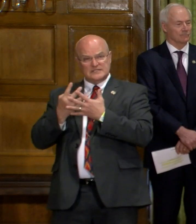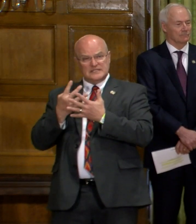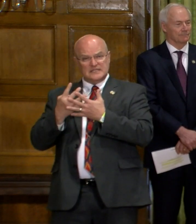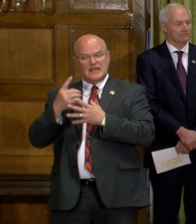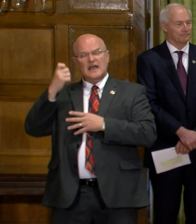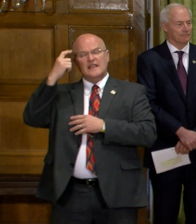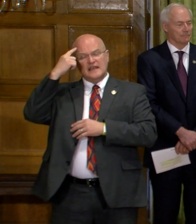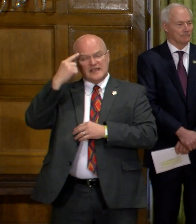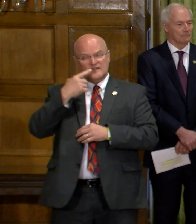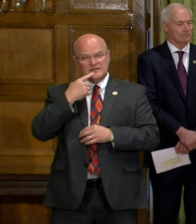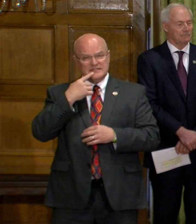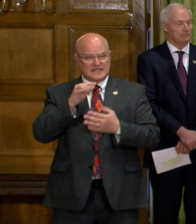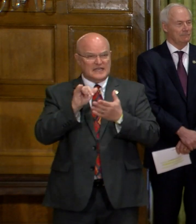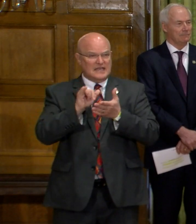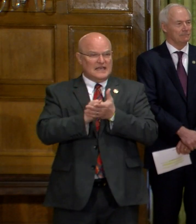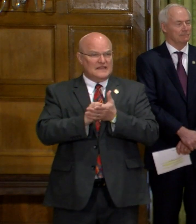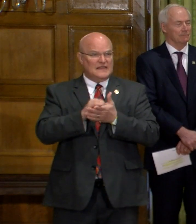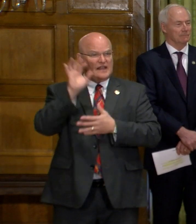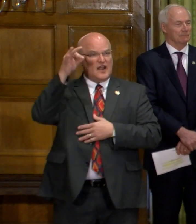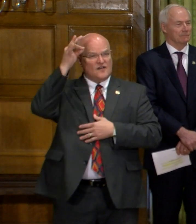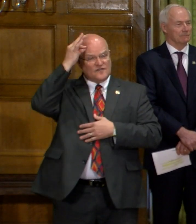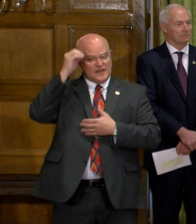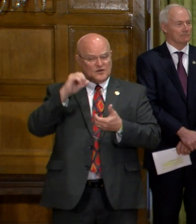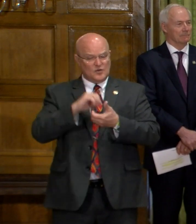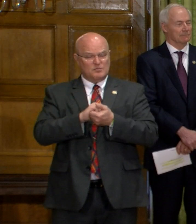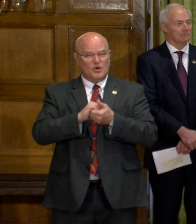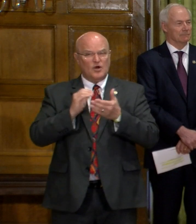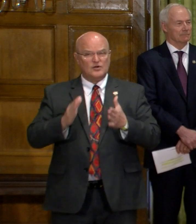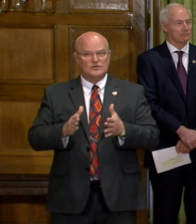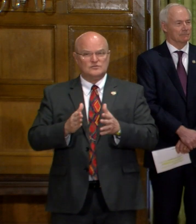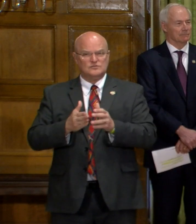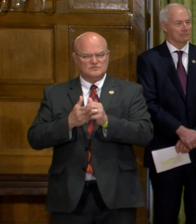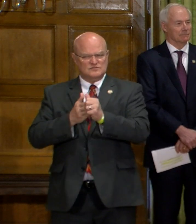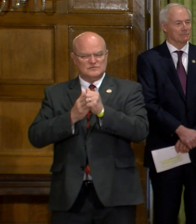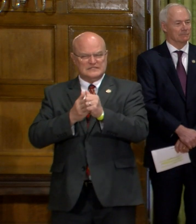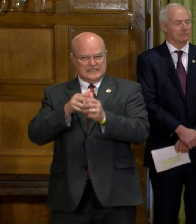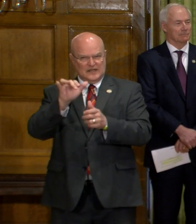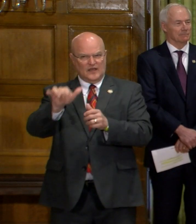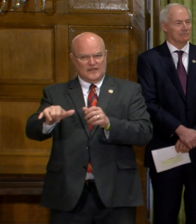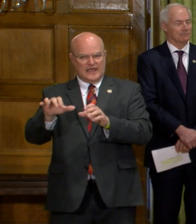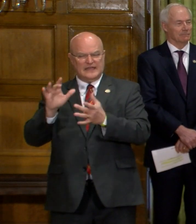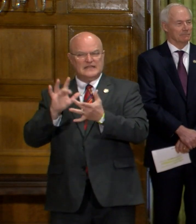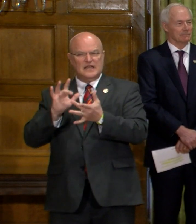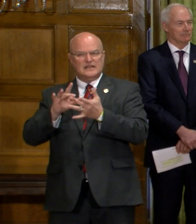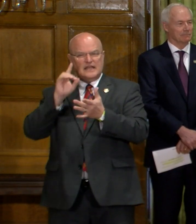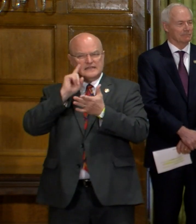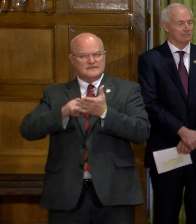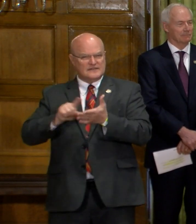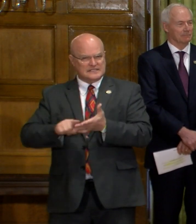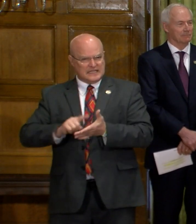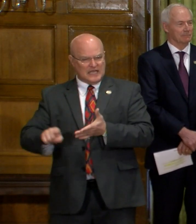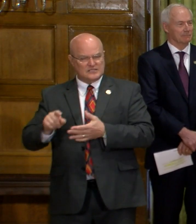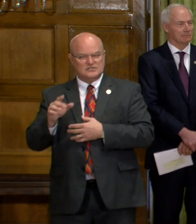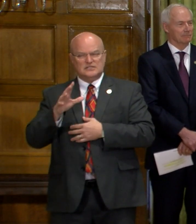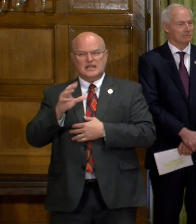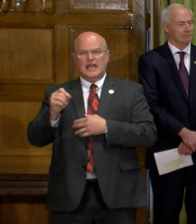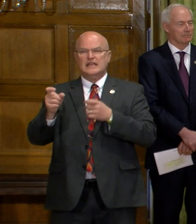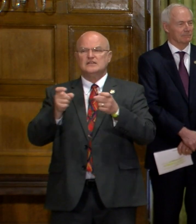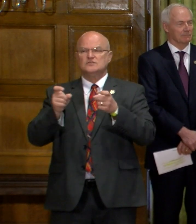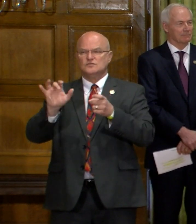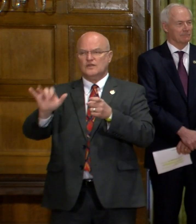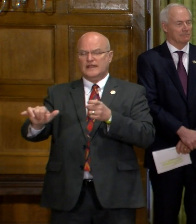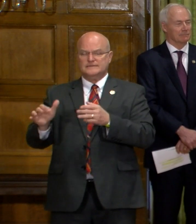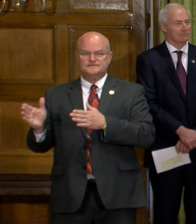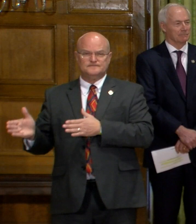The governor's already mentioned that our federal partners will be taking the lead on that contact investigation and